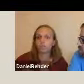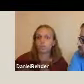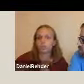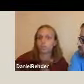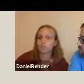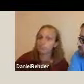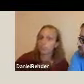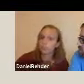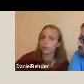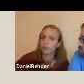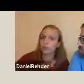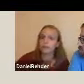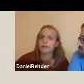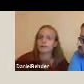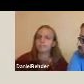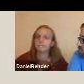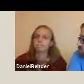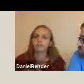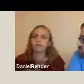that we were able to be teachable